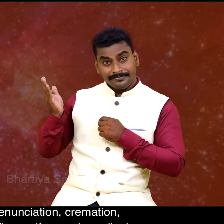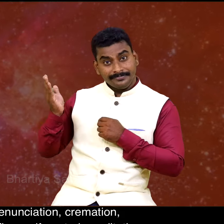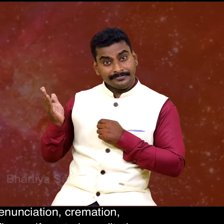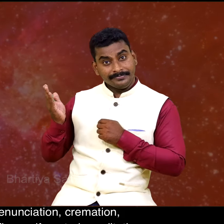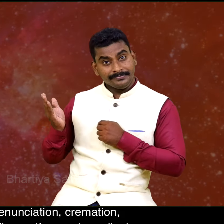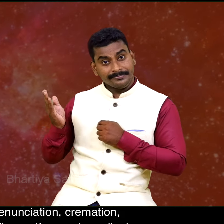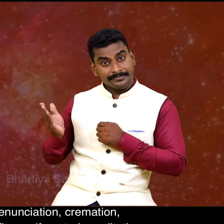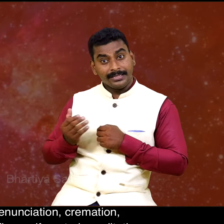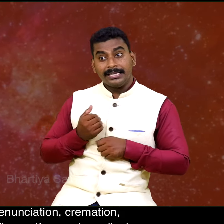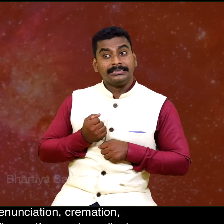cremation,